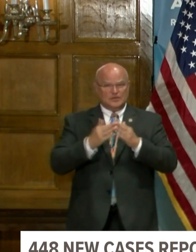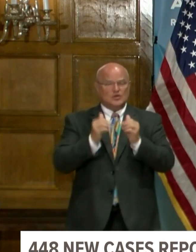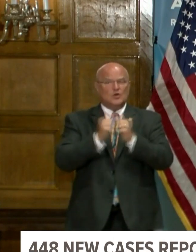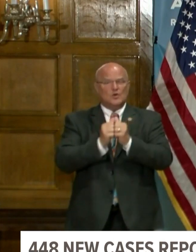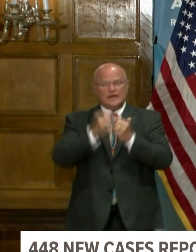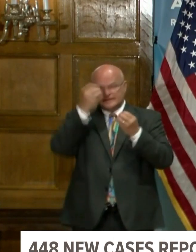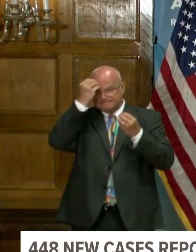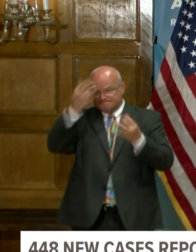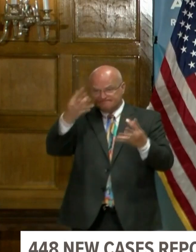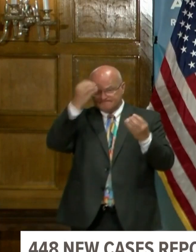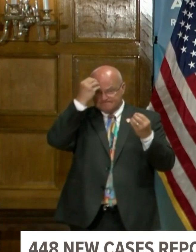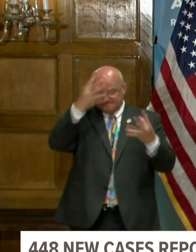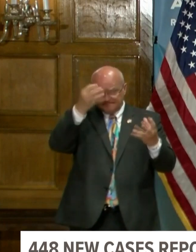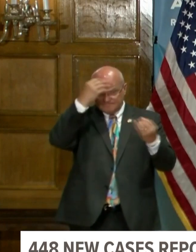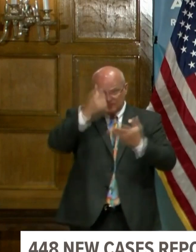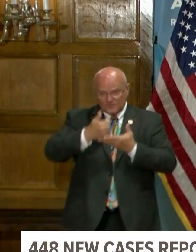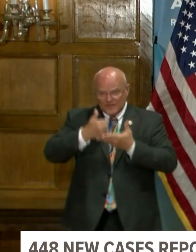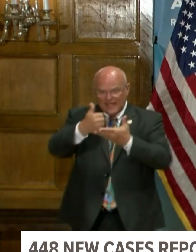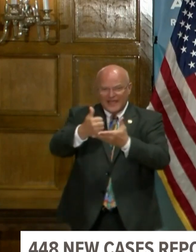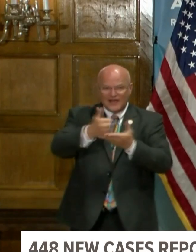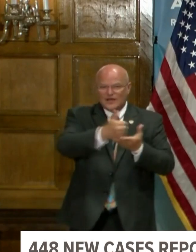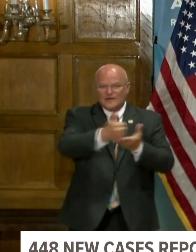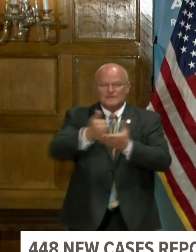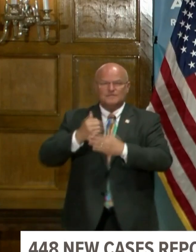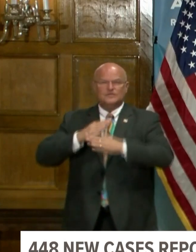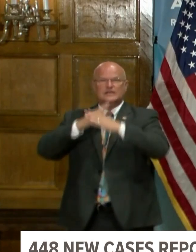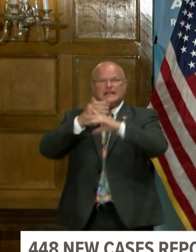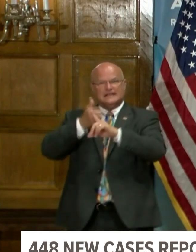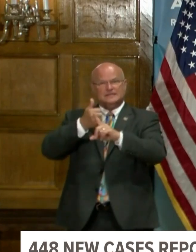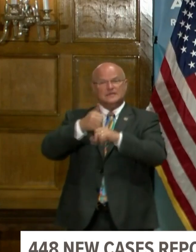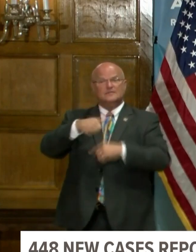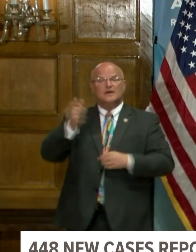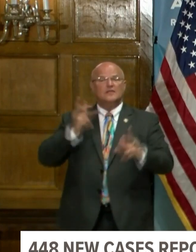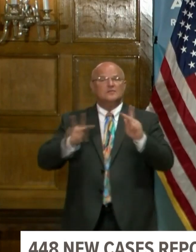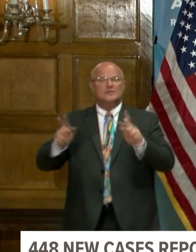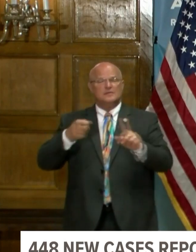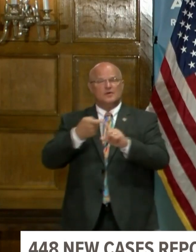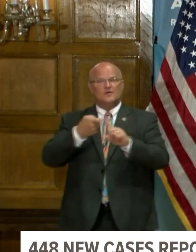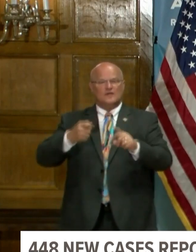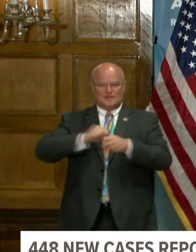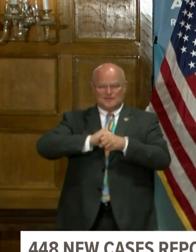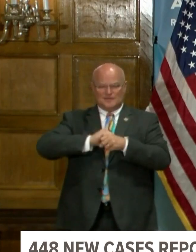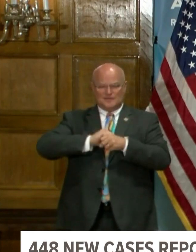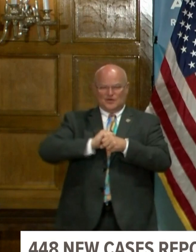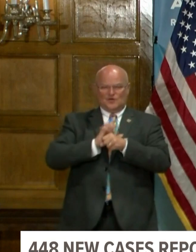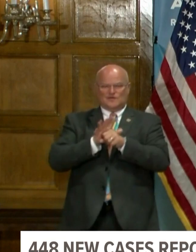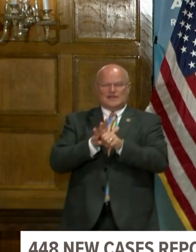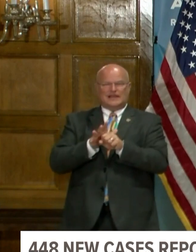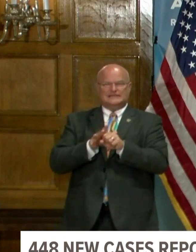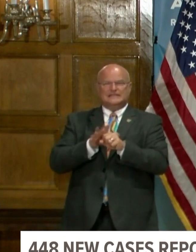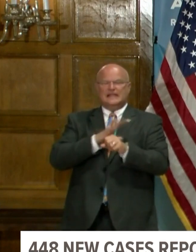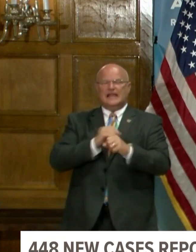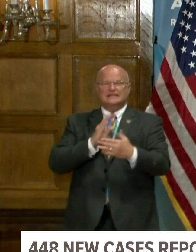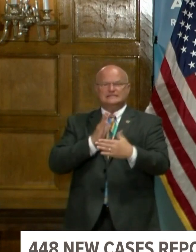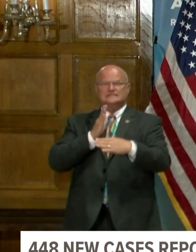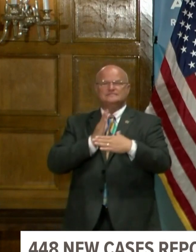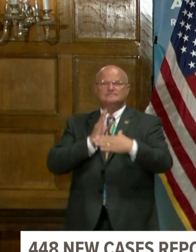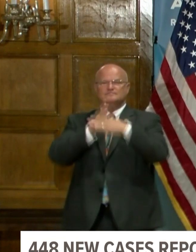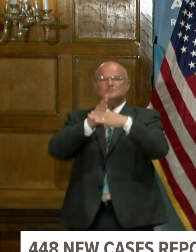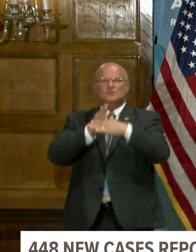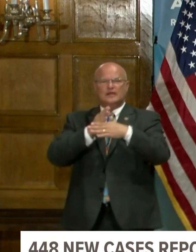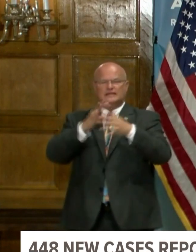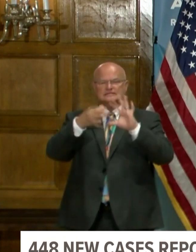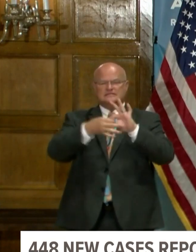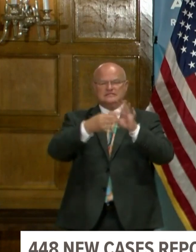with messages that will help them to protect themselves and others from COVID-19 and to interrupt those chains of